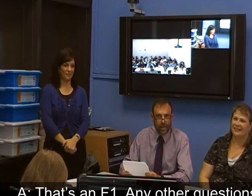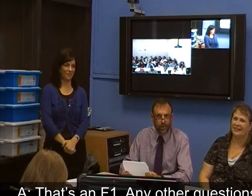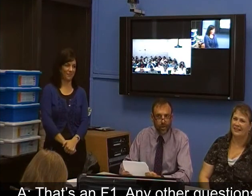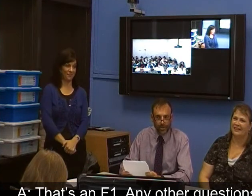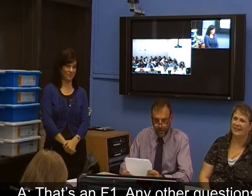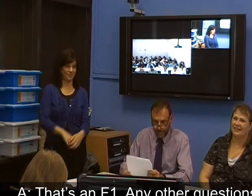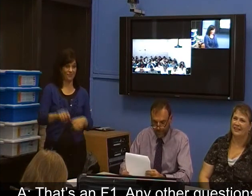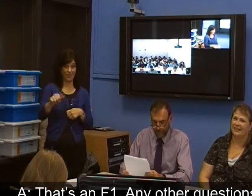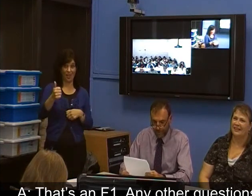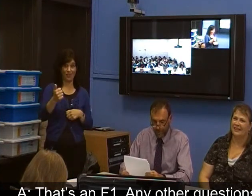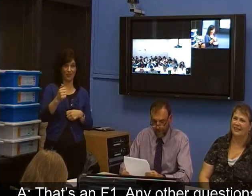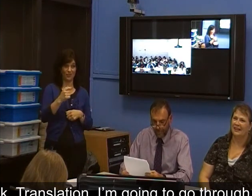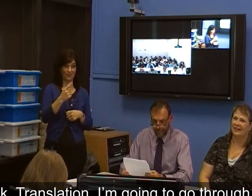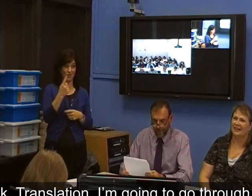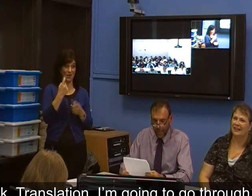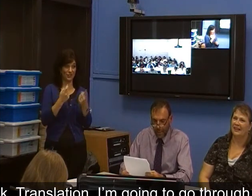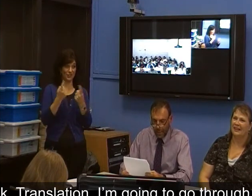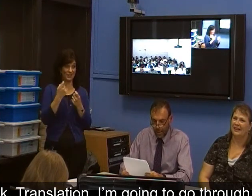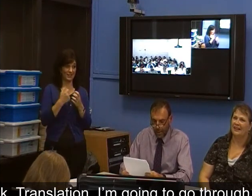Any other questions? Okay.